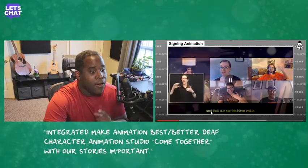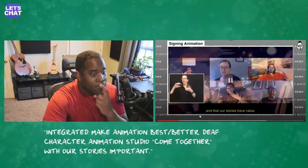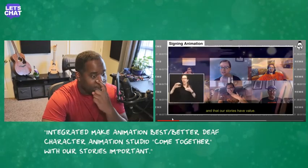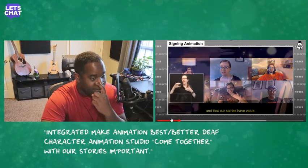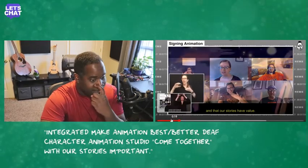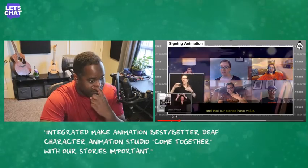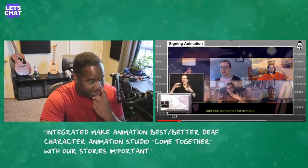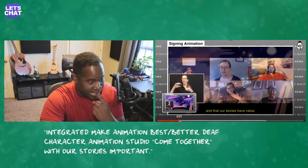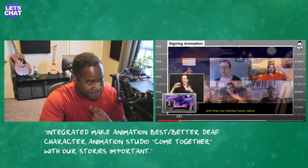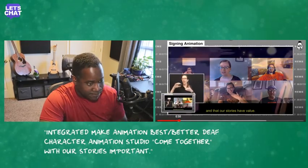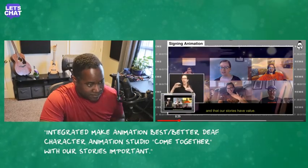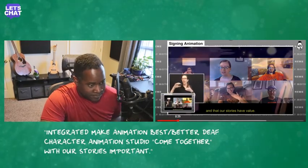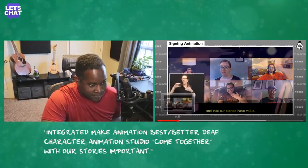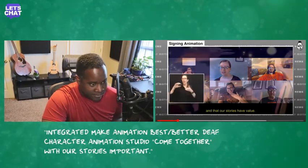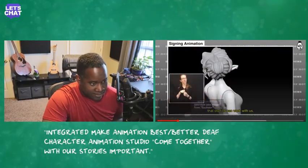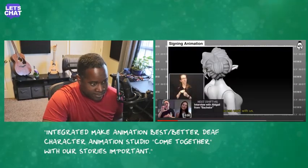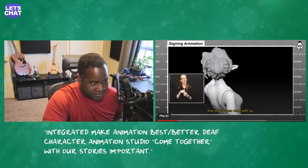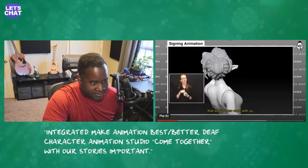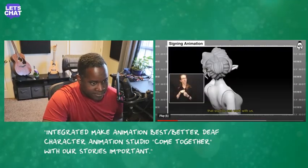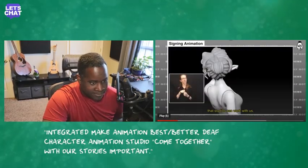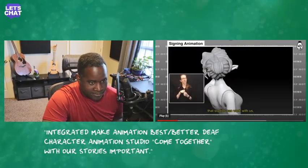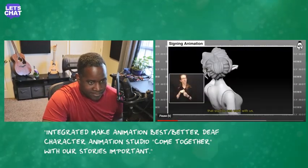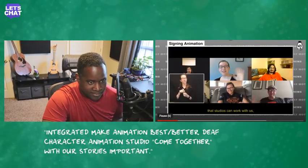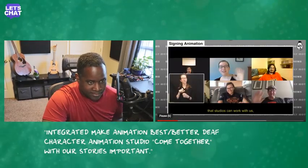Can. Oh, there's a sign for can.